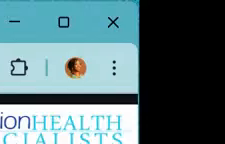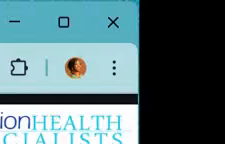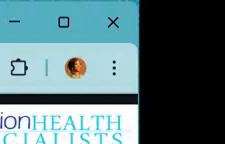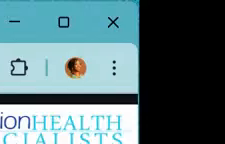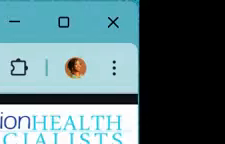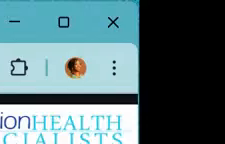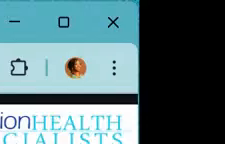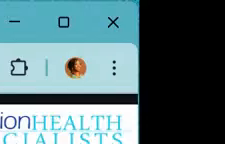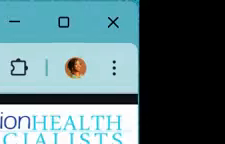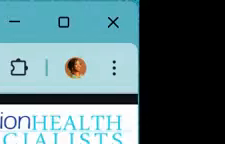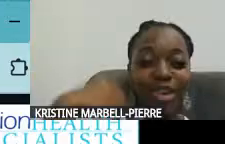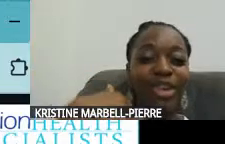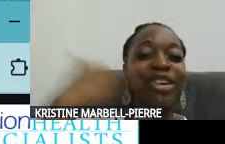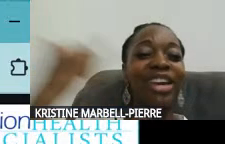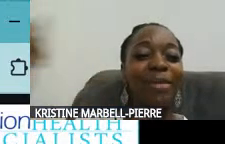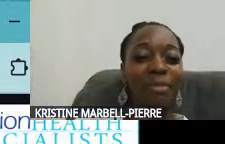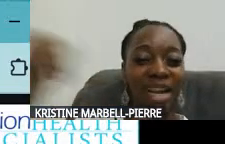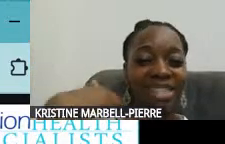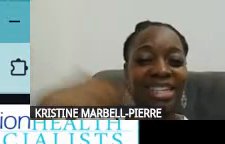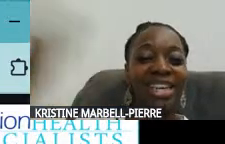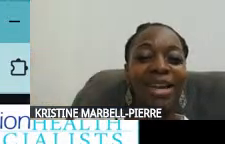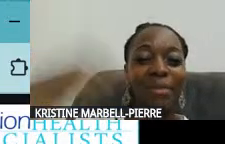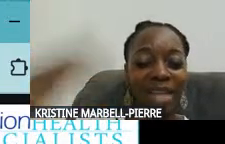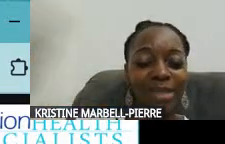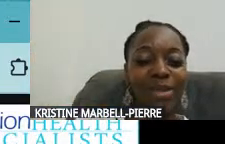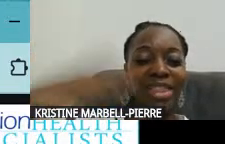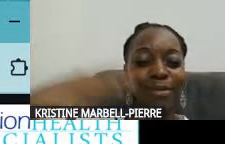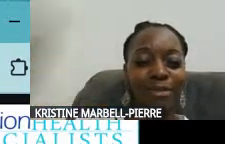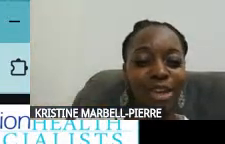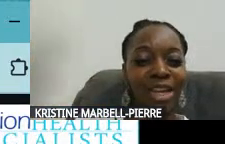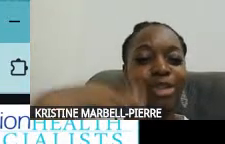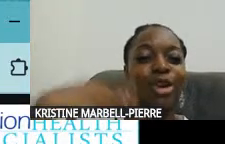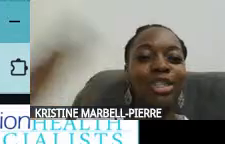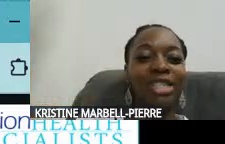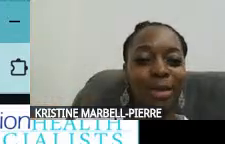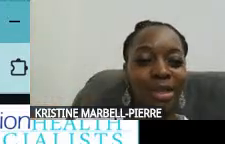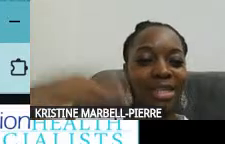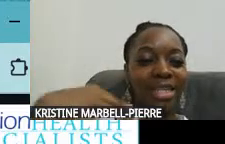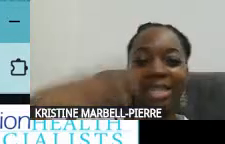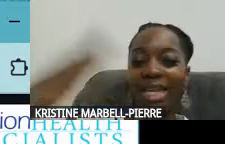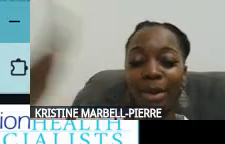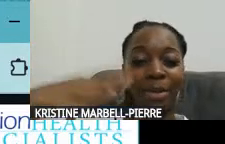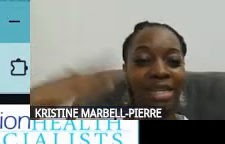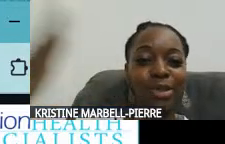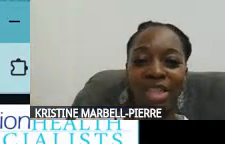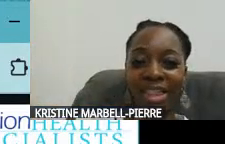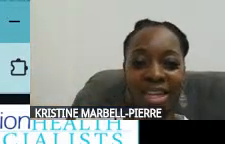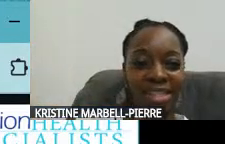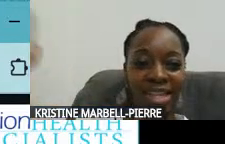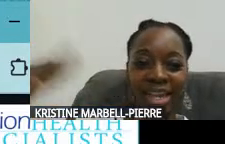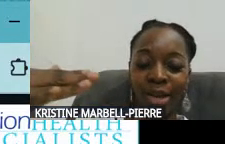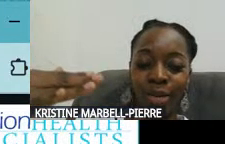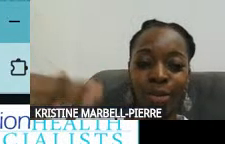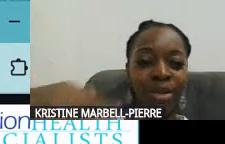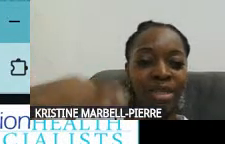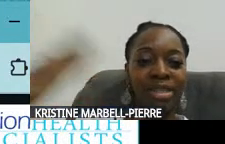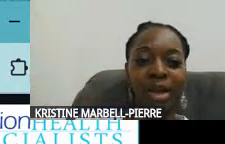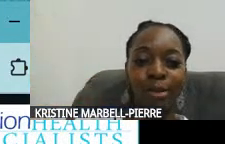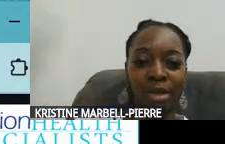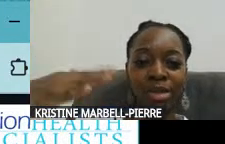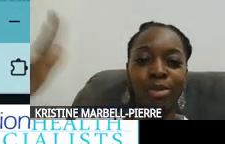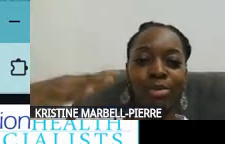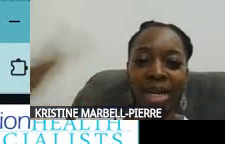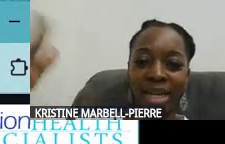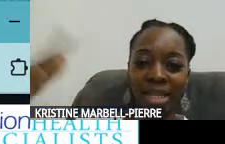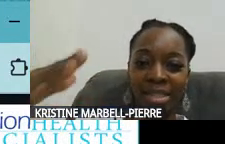Sometimes, if you have a good friend, you can bat with them. You can talk to them and say, Charlie, my mind is doing the things again. Oh, please help